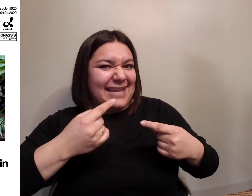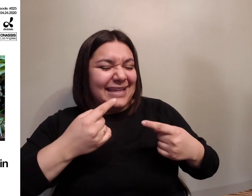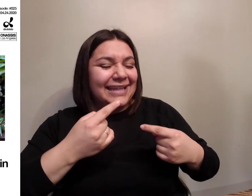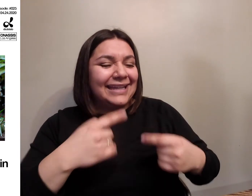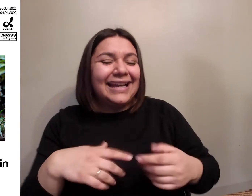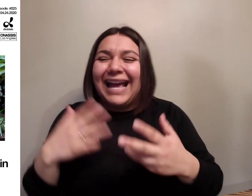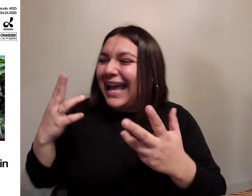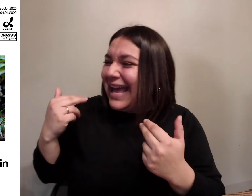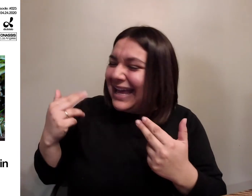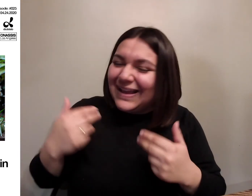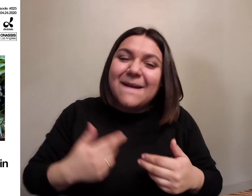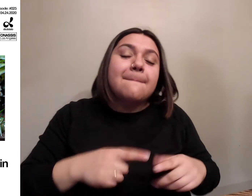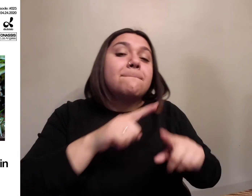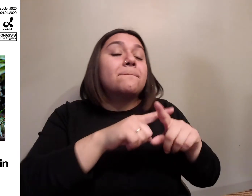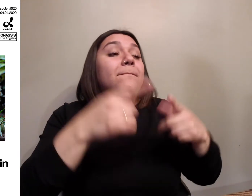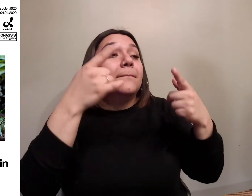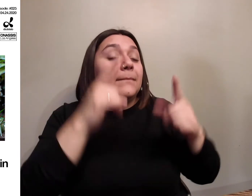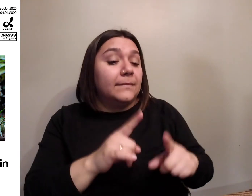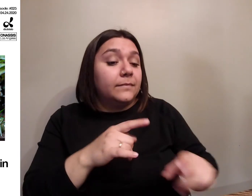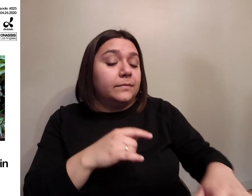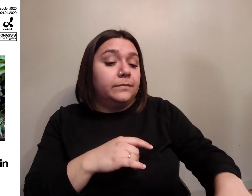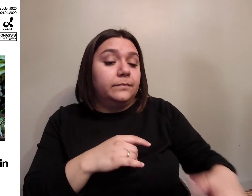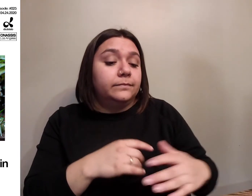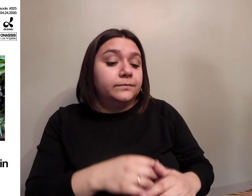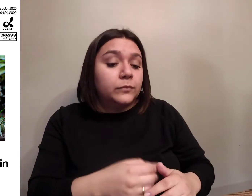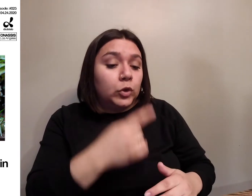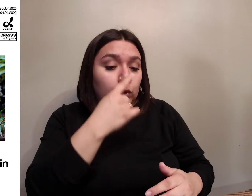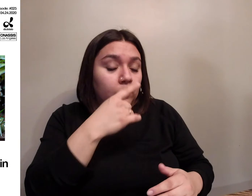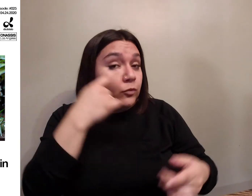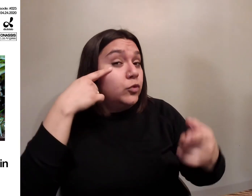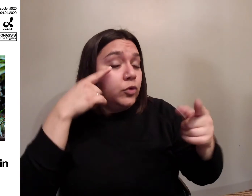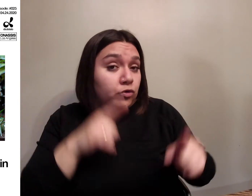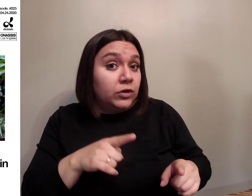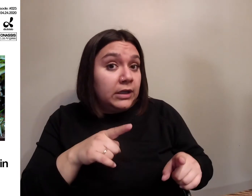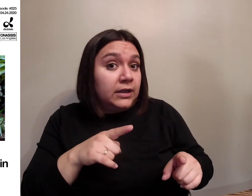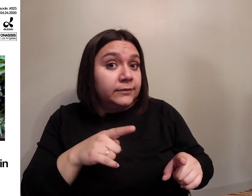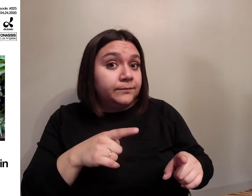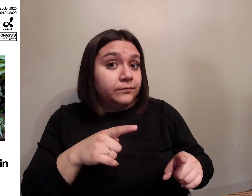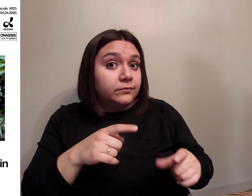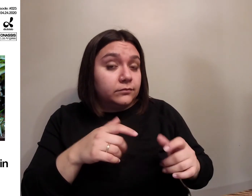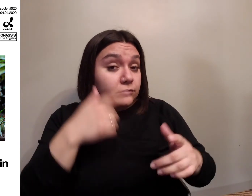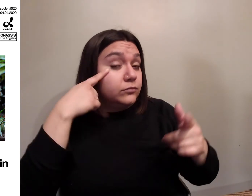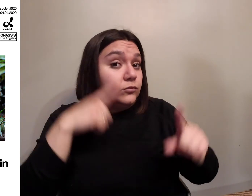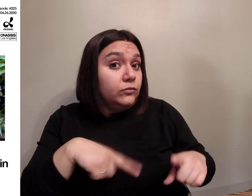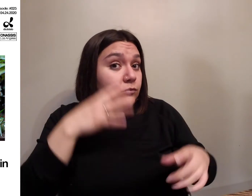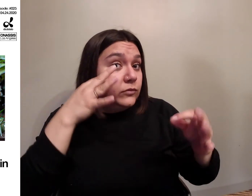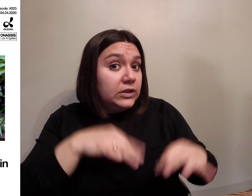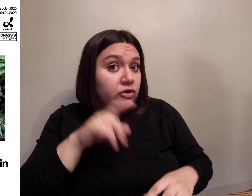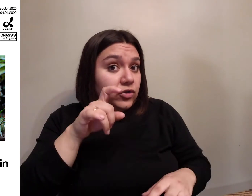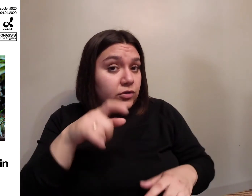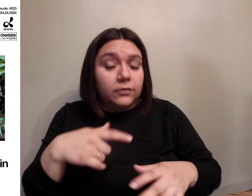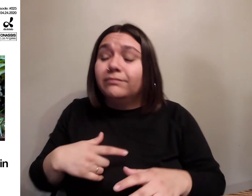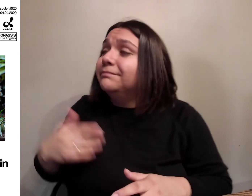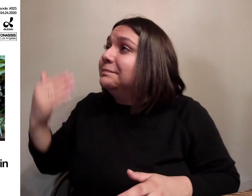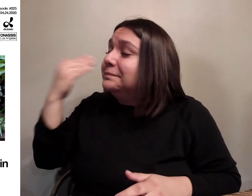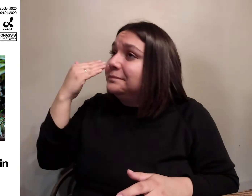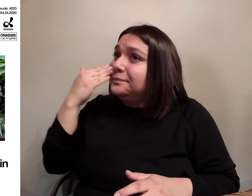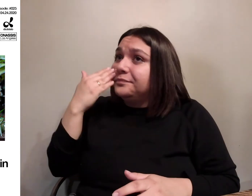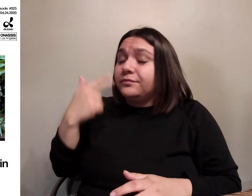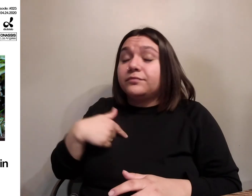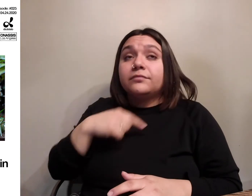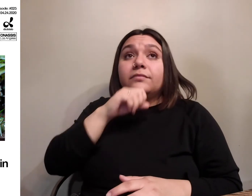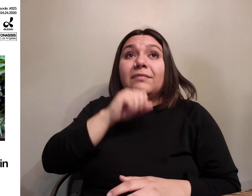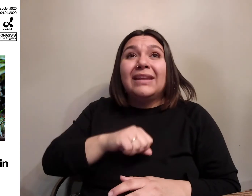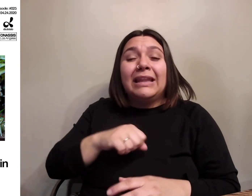correspondence. Scholem writes to Benjamin. Benjamin gets a letter saying, come to